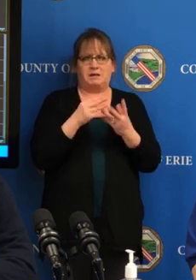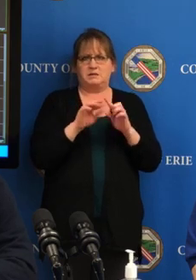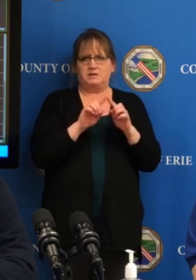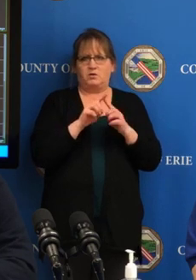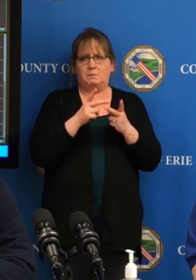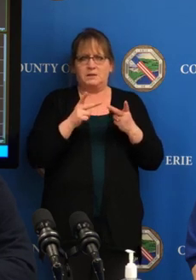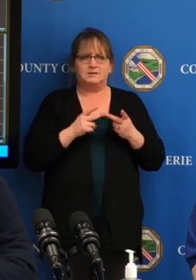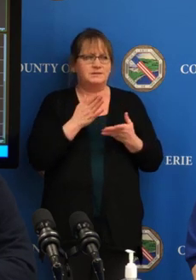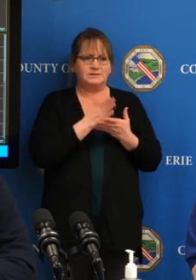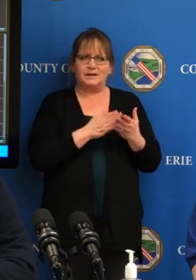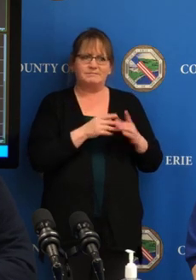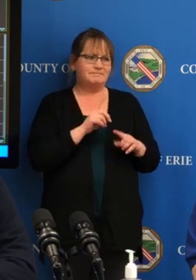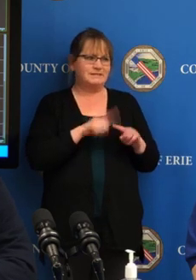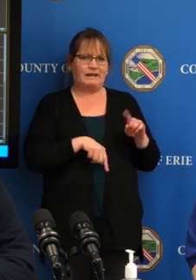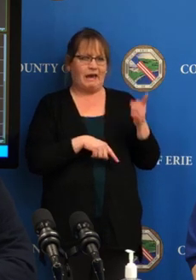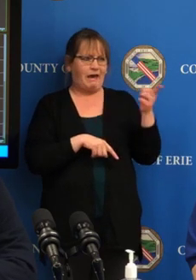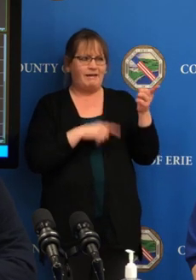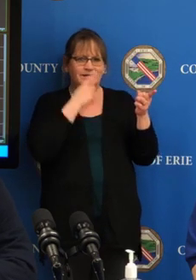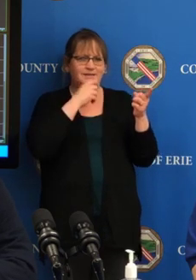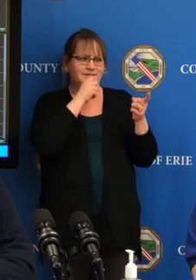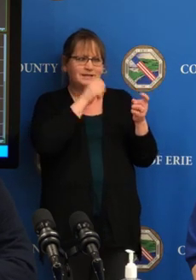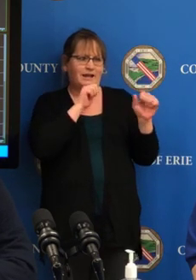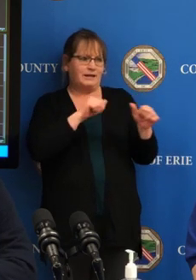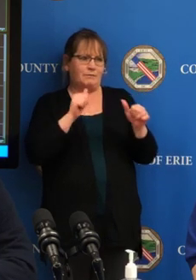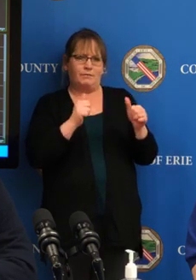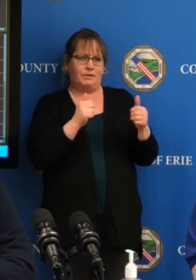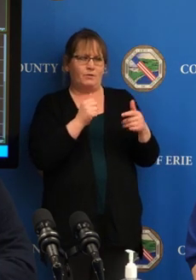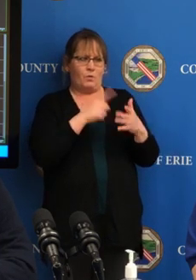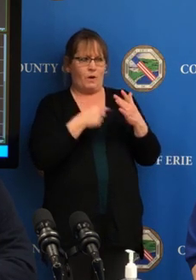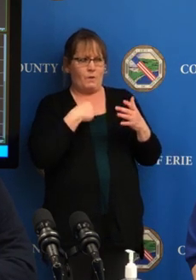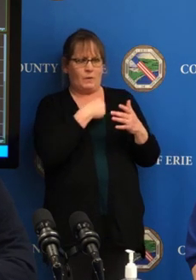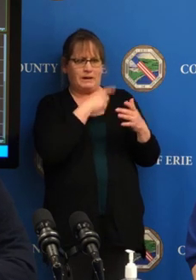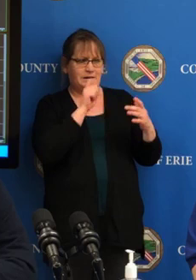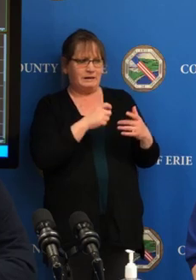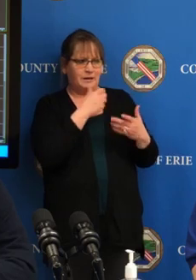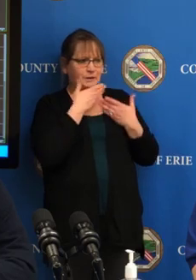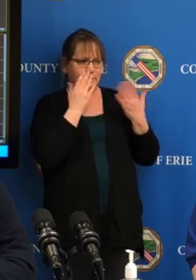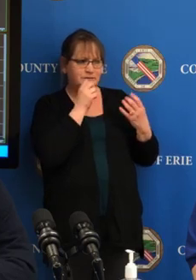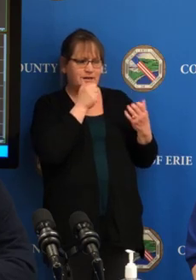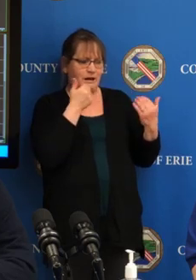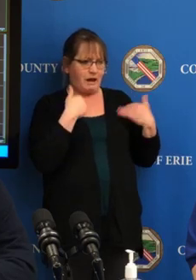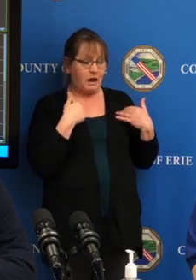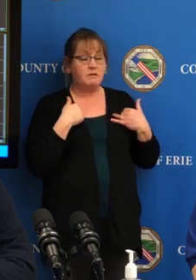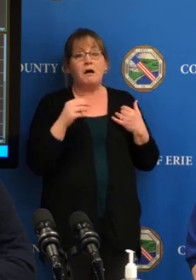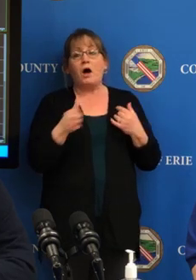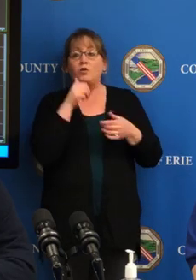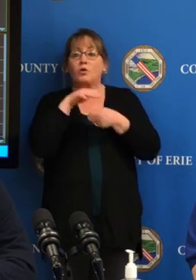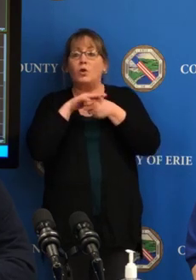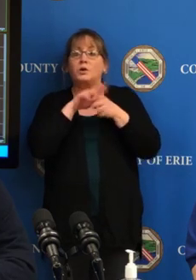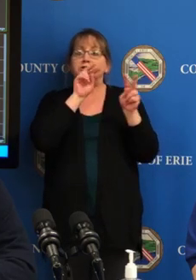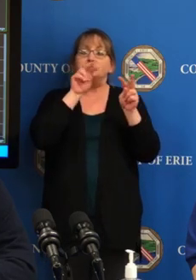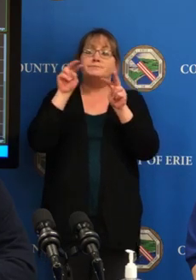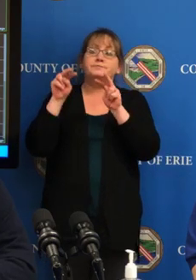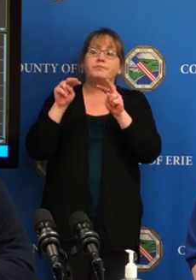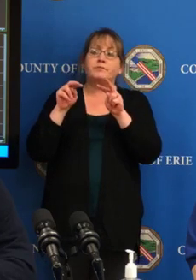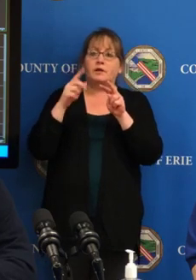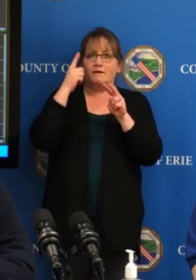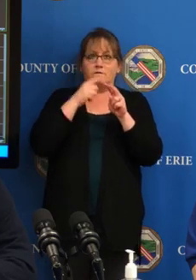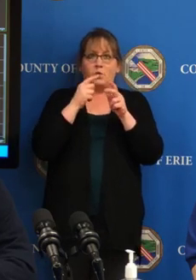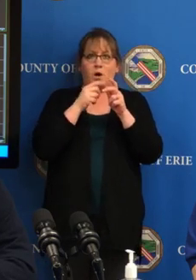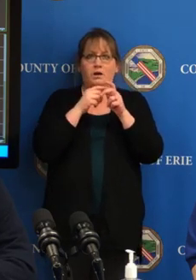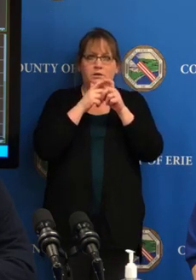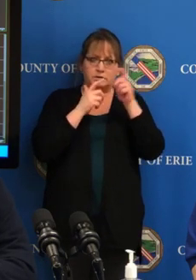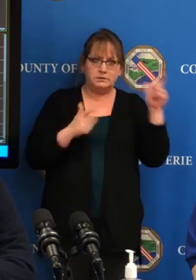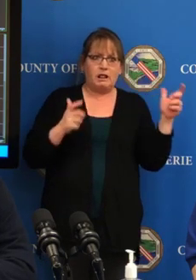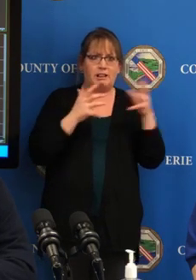excluded some because they just don't have the capabilities that we need. We're looking at other locations potentially for mass